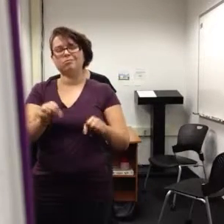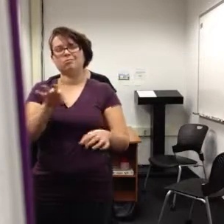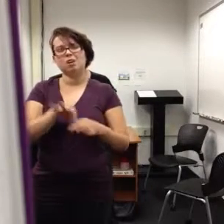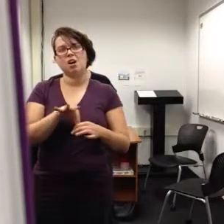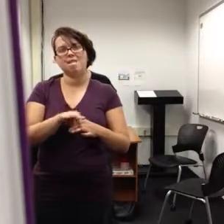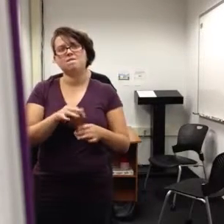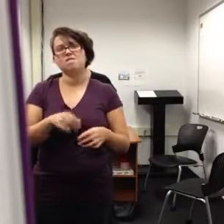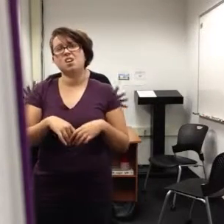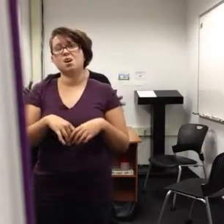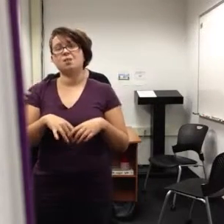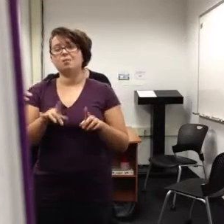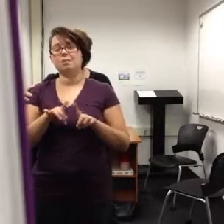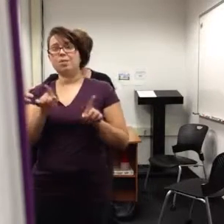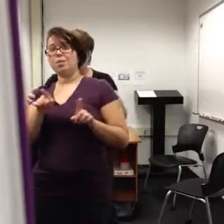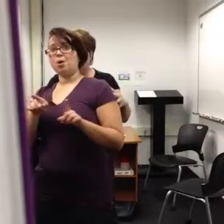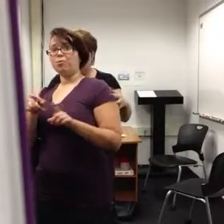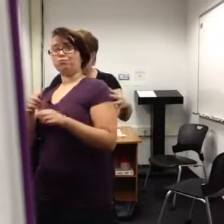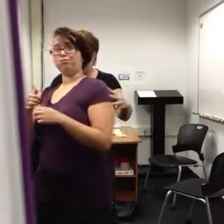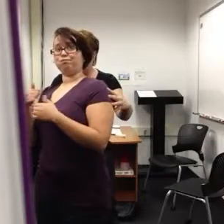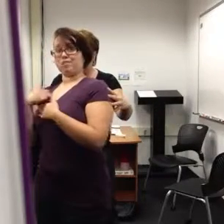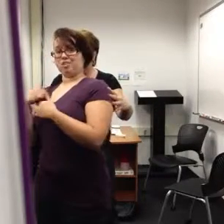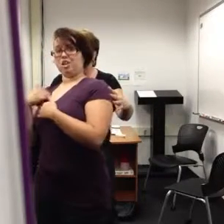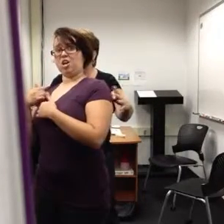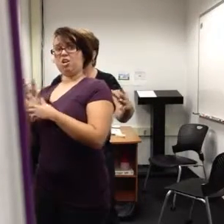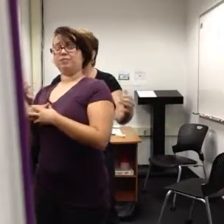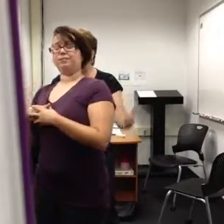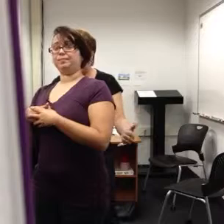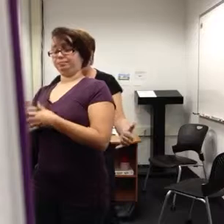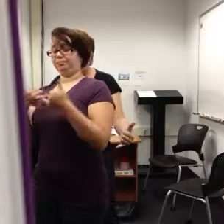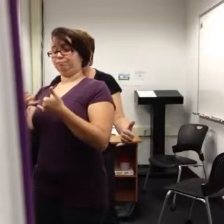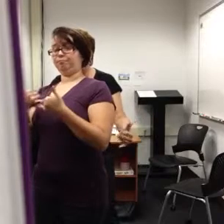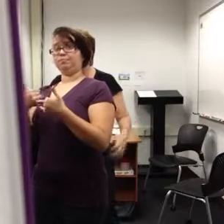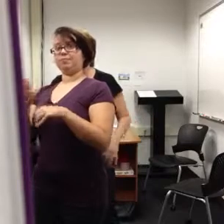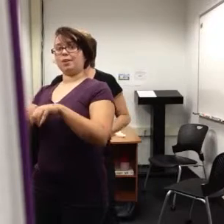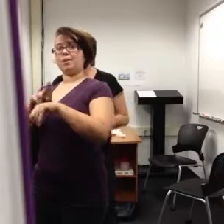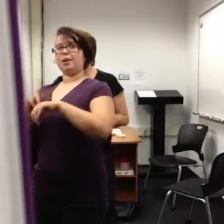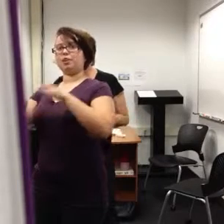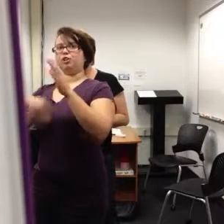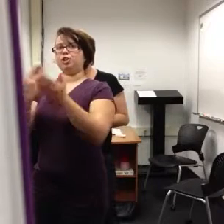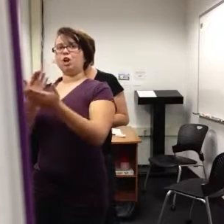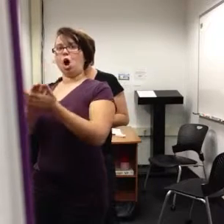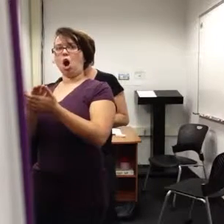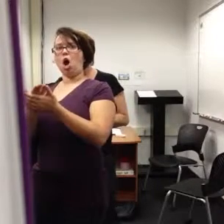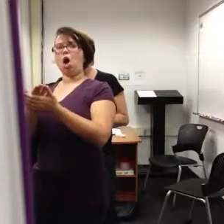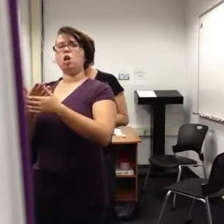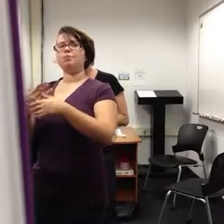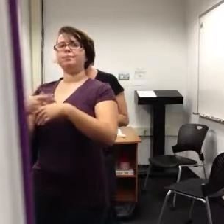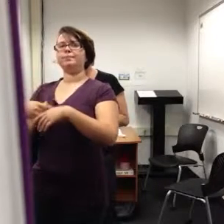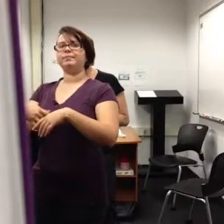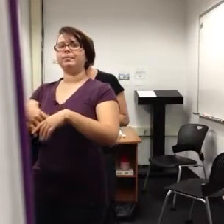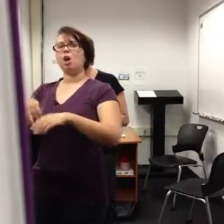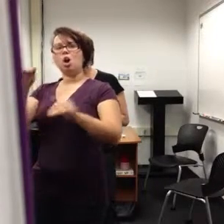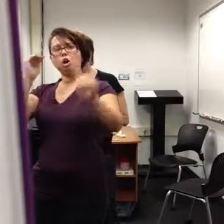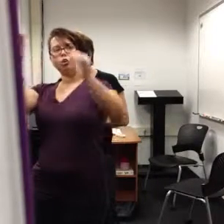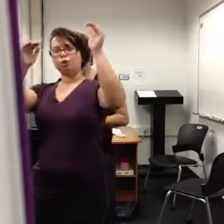the time. So now, we have a nation in which all the adults, theoretically, can participate.